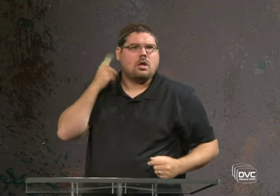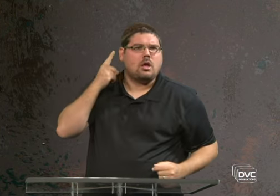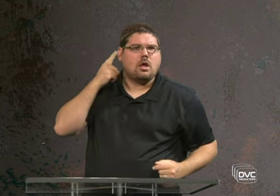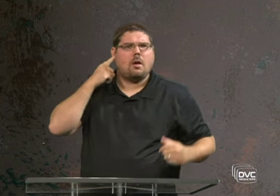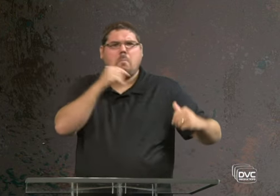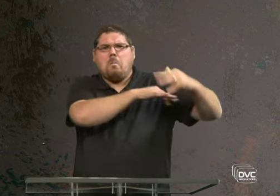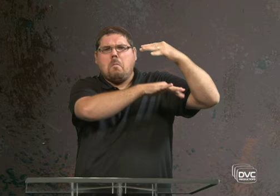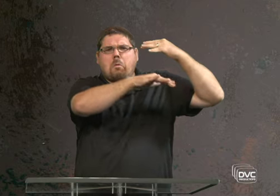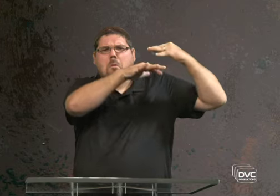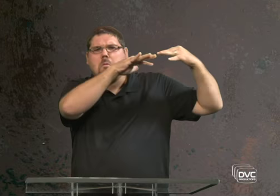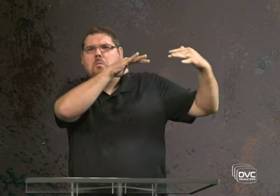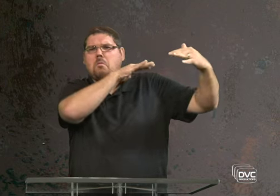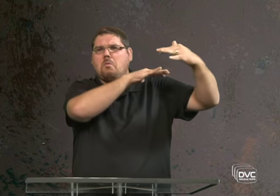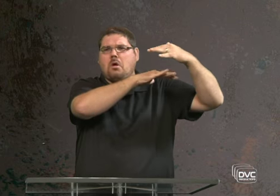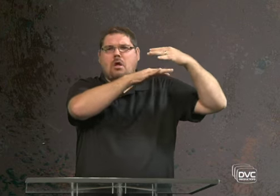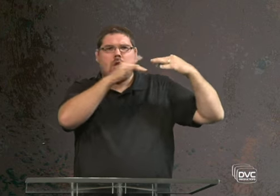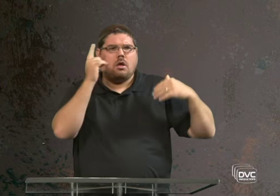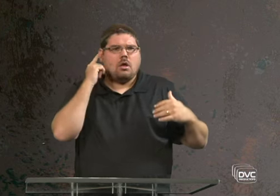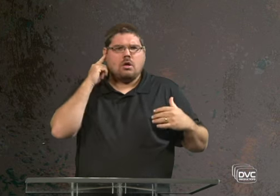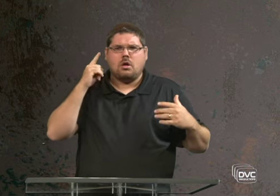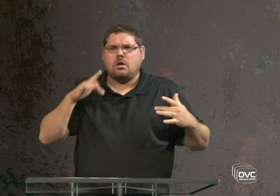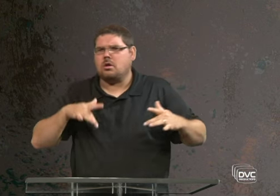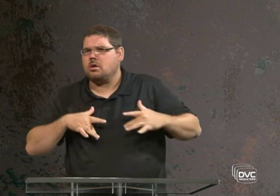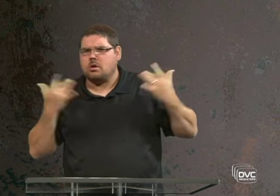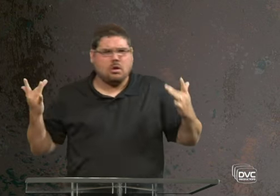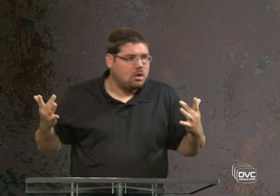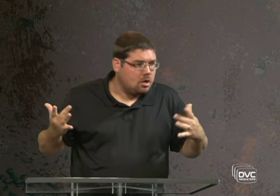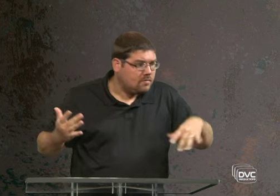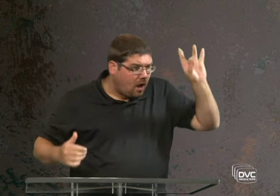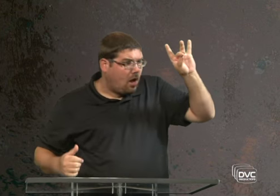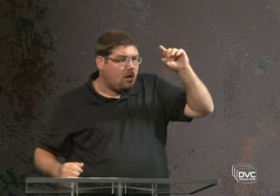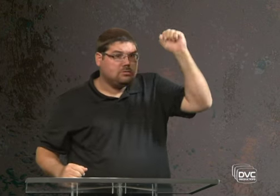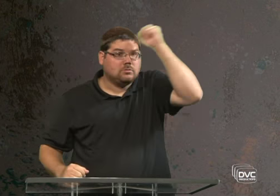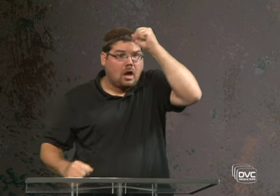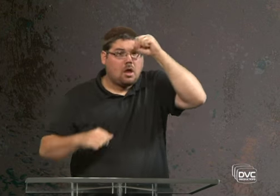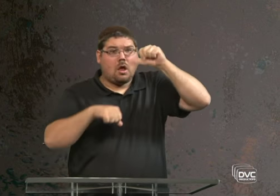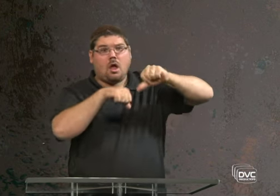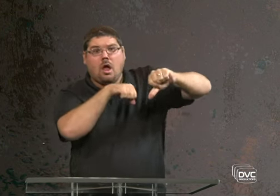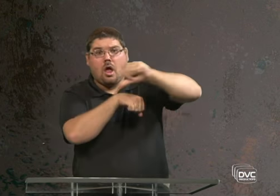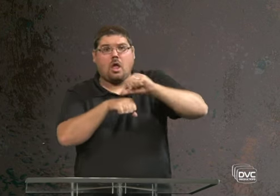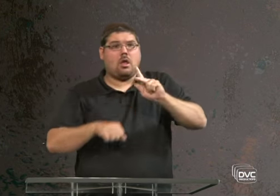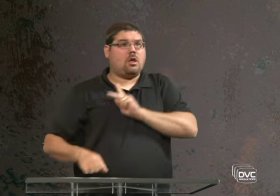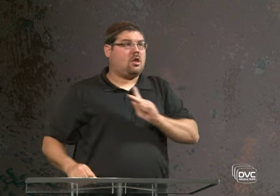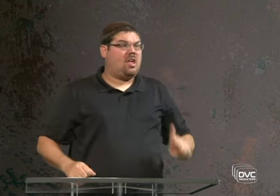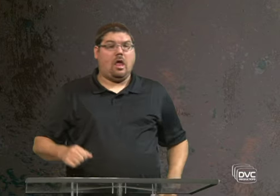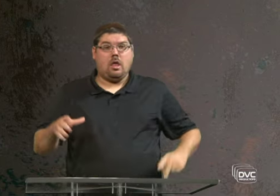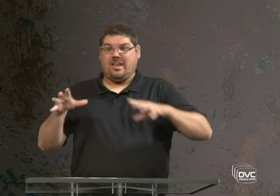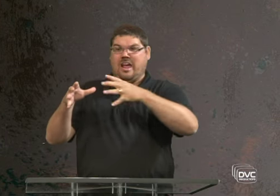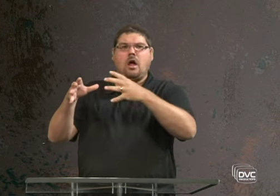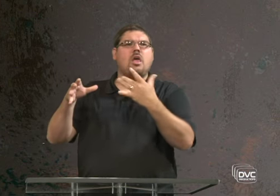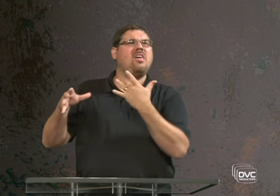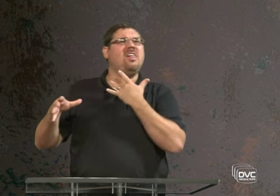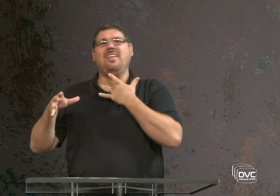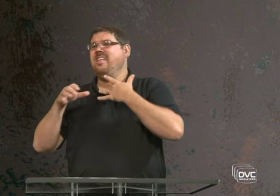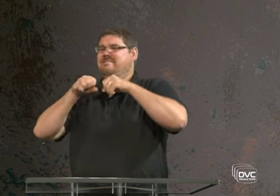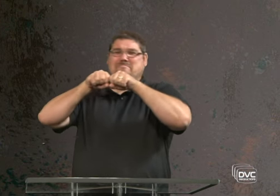where Adonijah proclaimed himself king, heard that news. And he realized that if he is